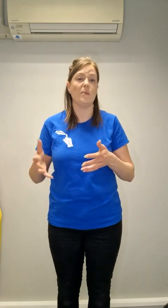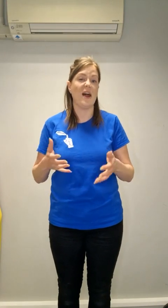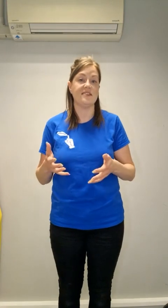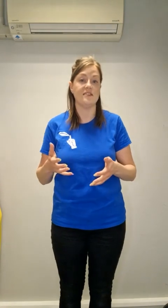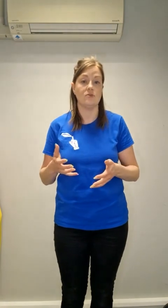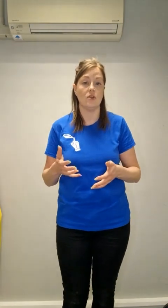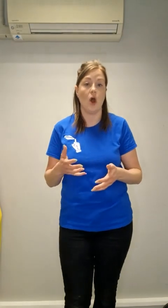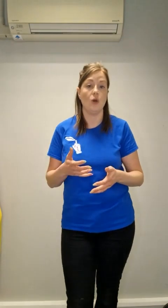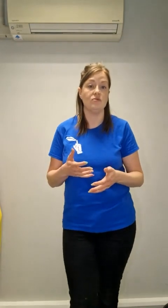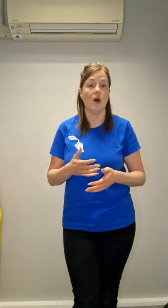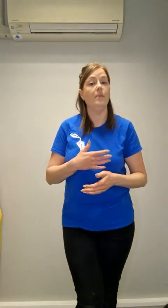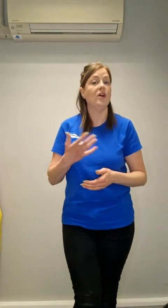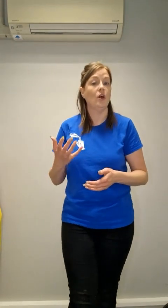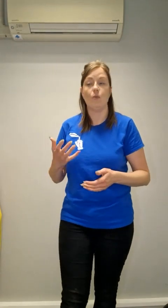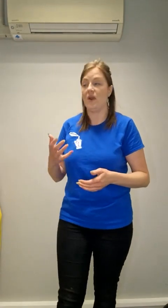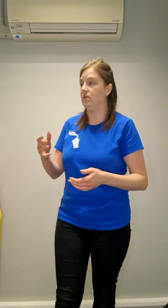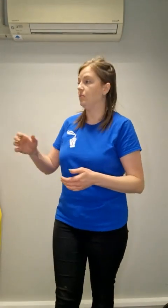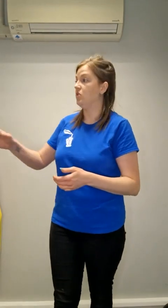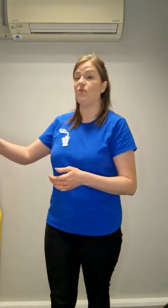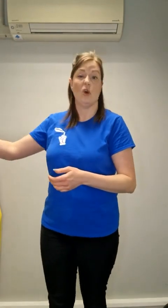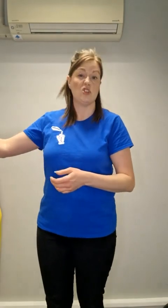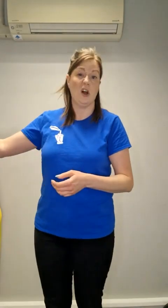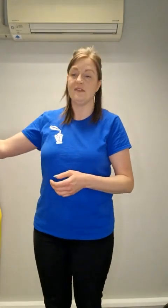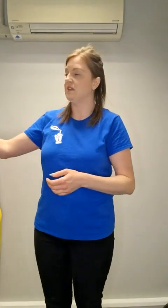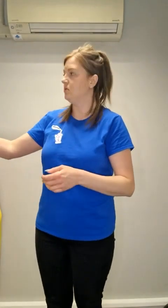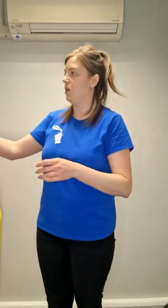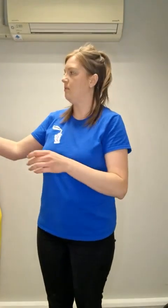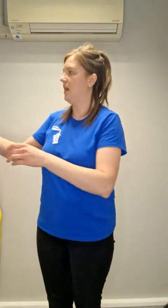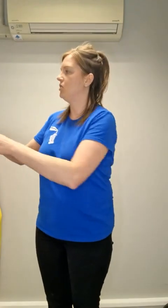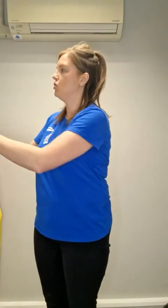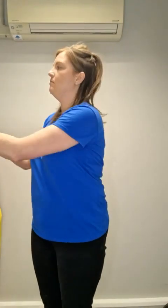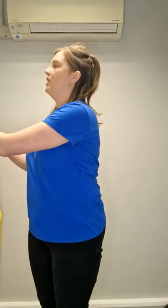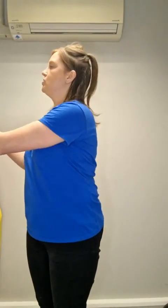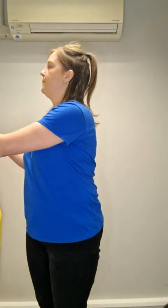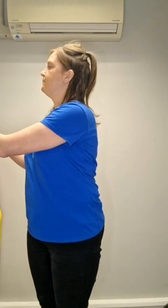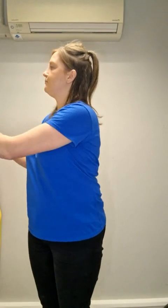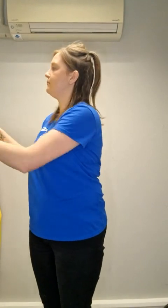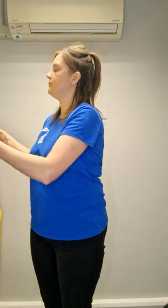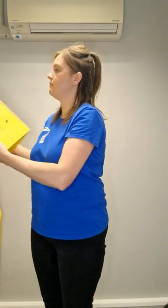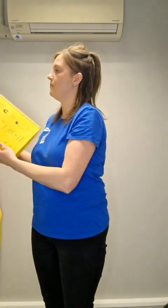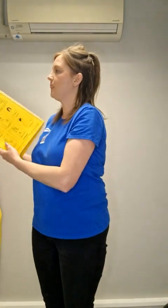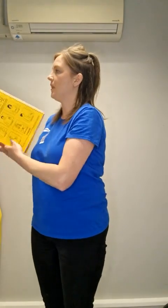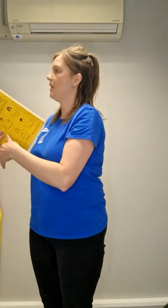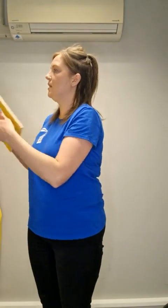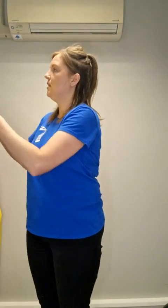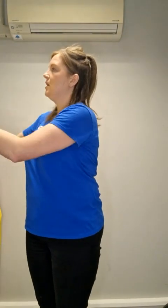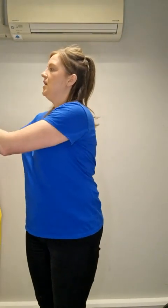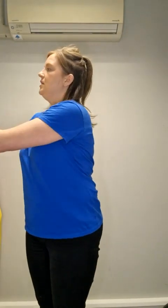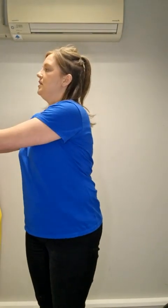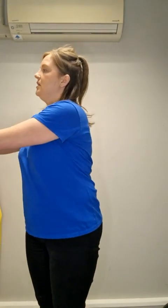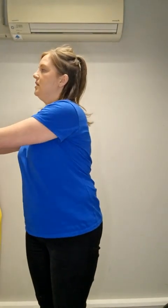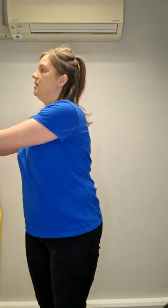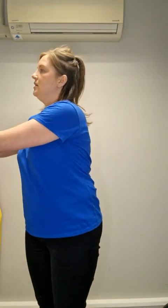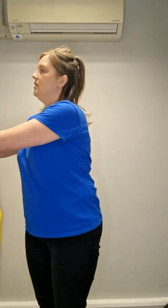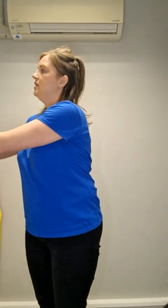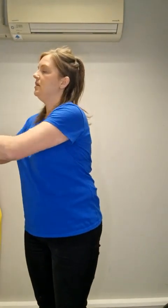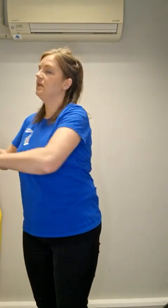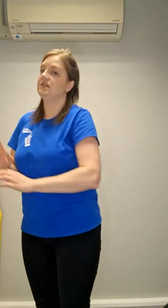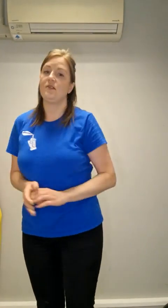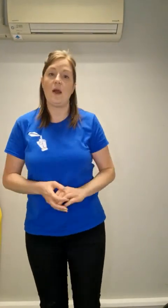practice those at your own time when you've got a chance. So don't panic too much. So now we have